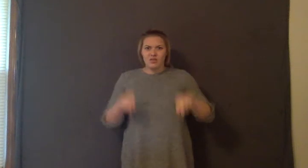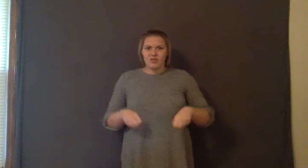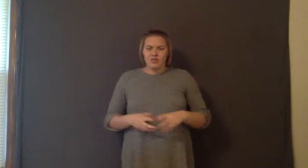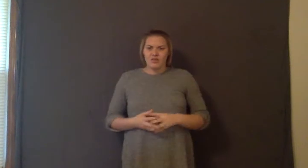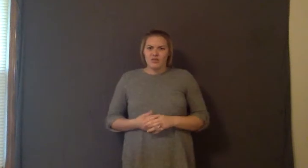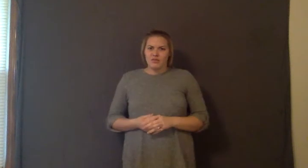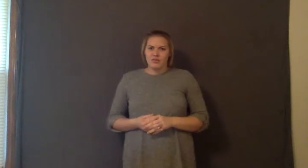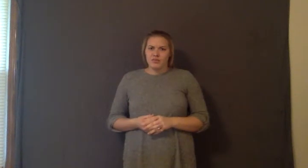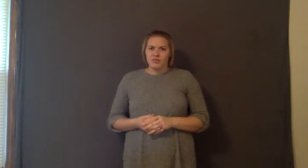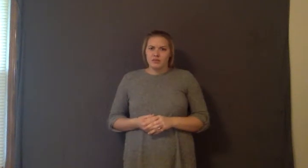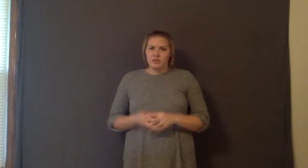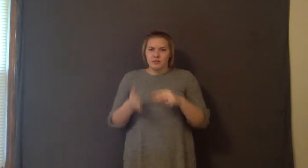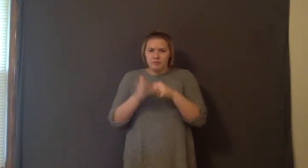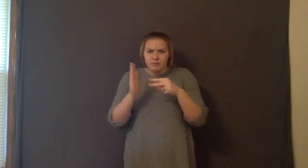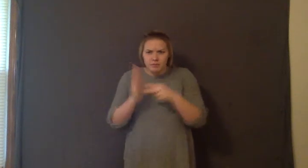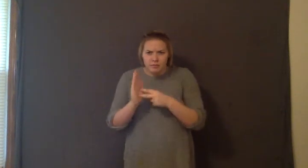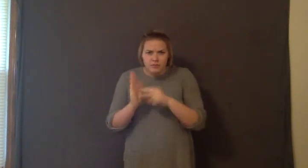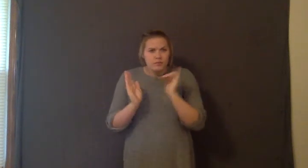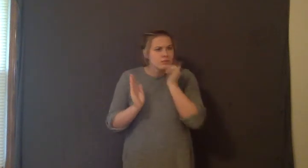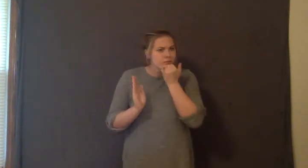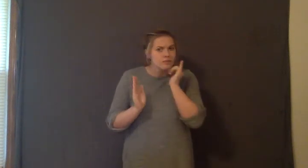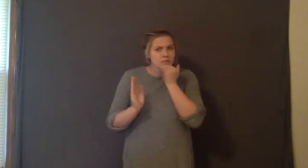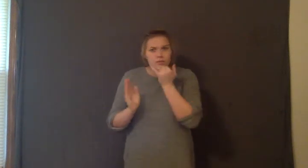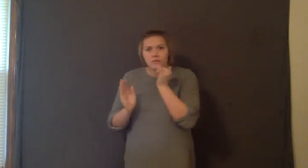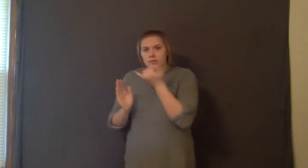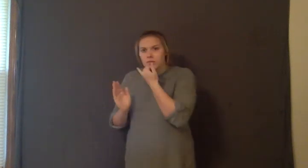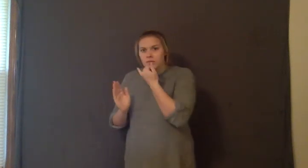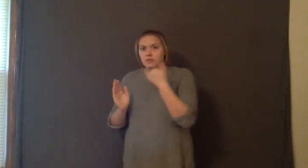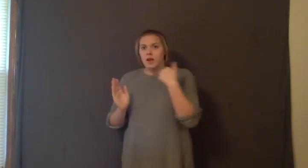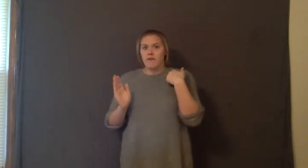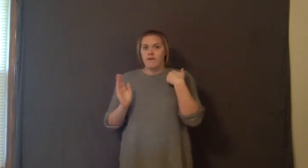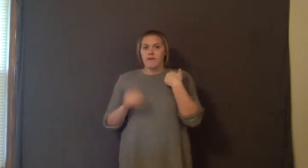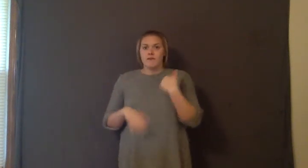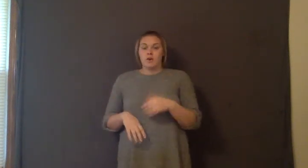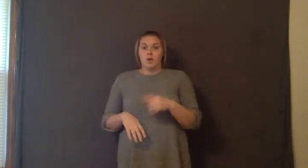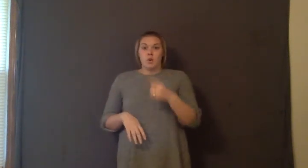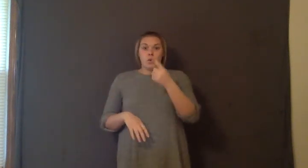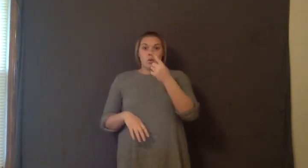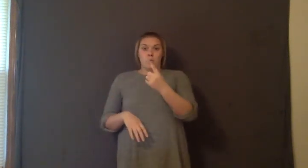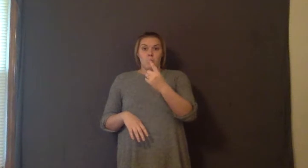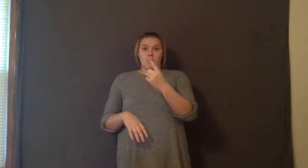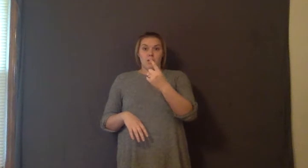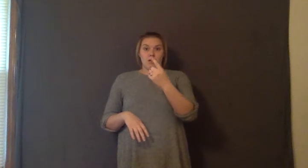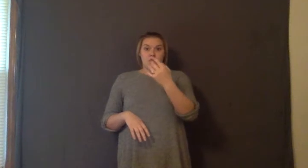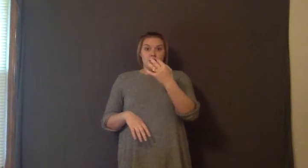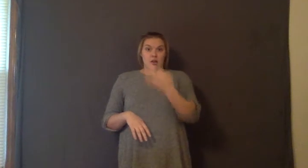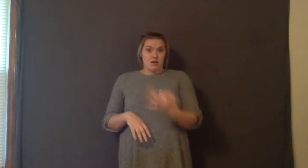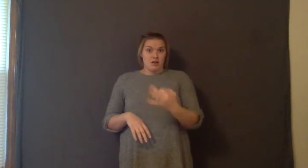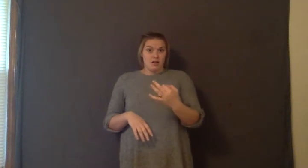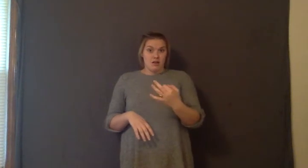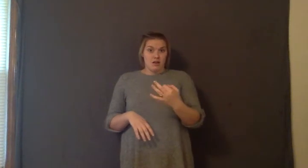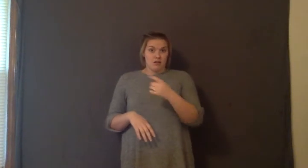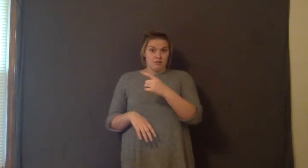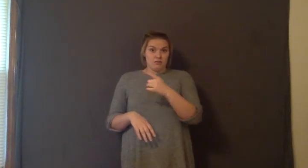error. For every 9 people who have been executed, we've actually identified one innocent person who's been exonerated and released from death